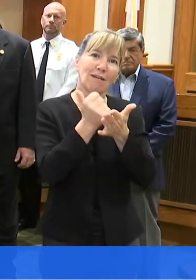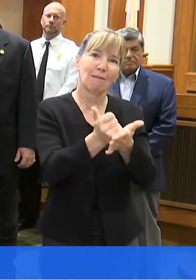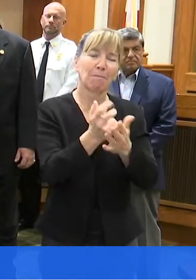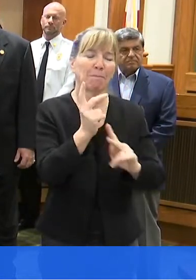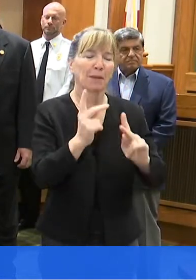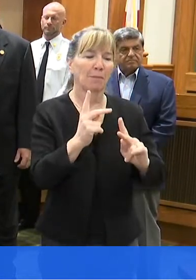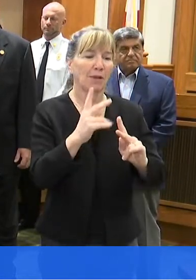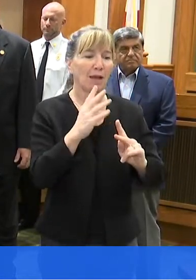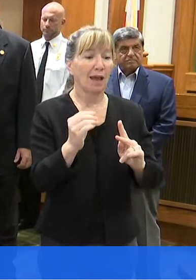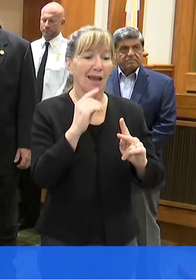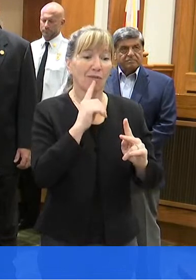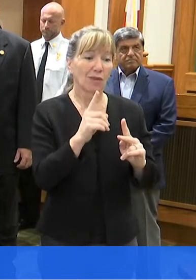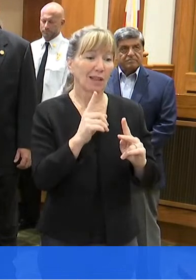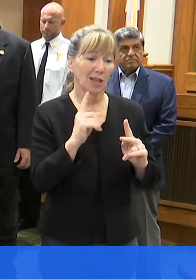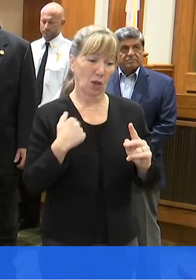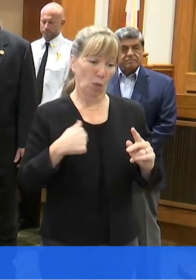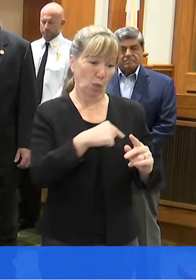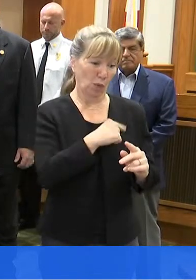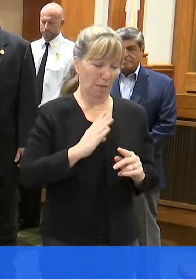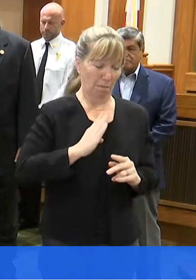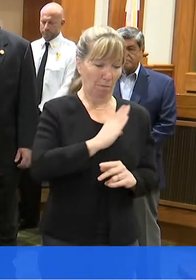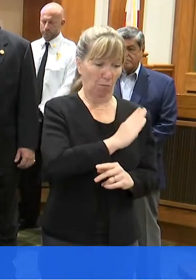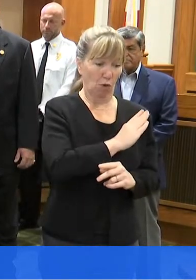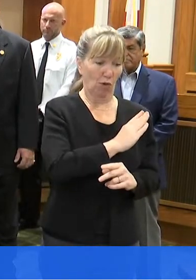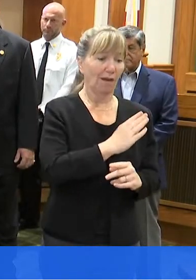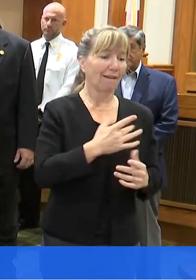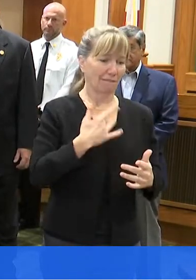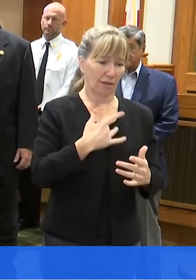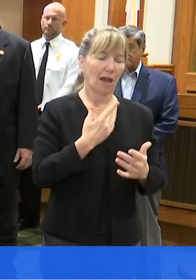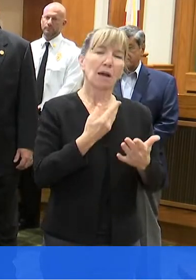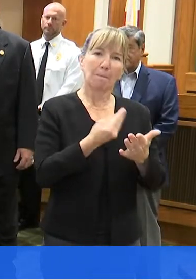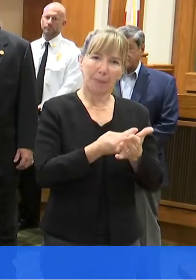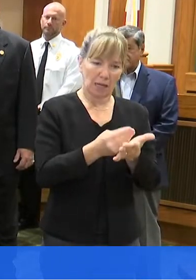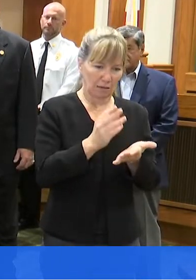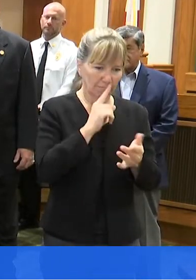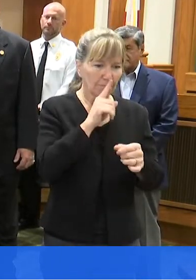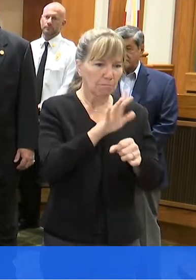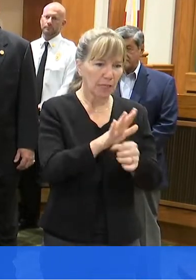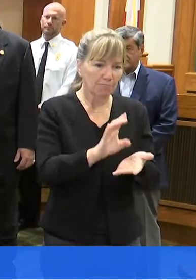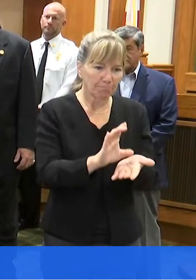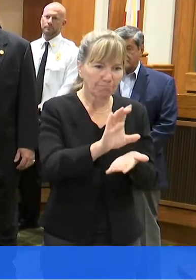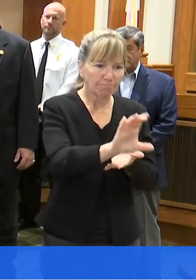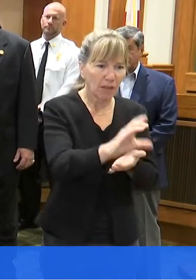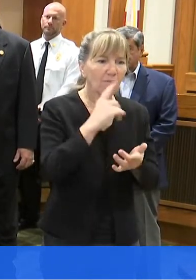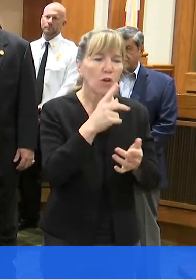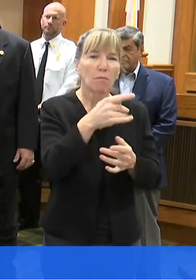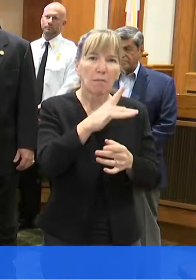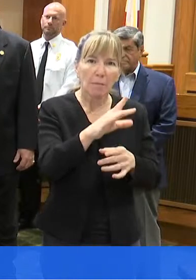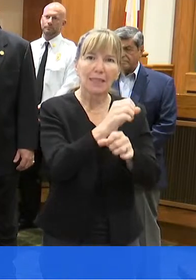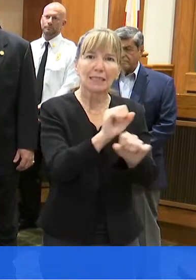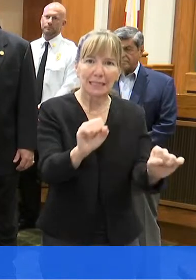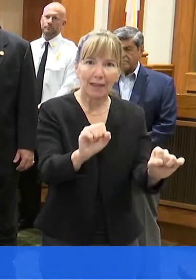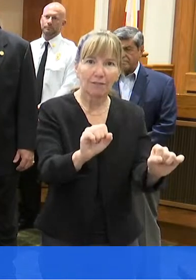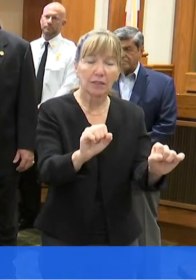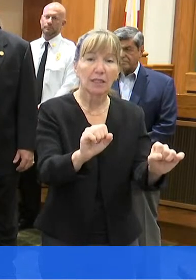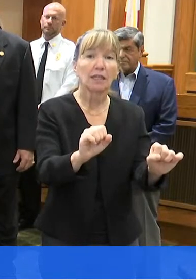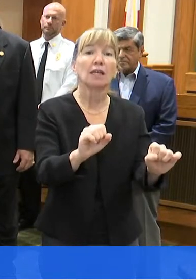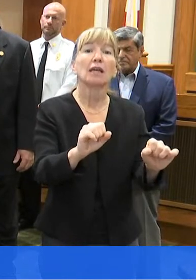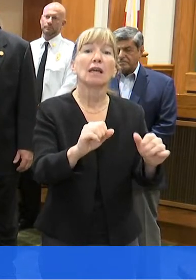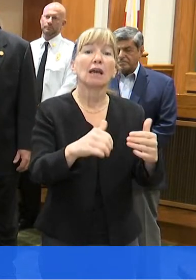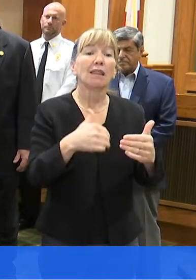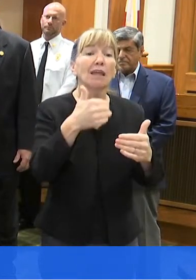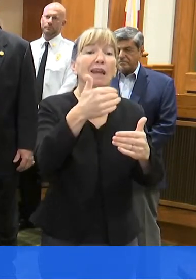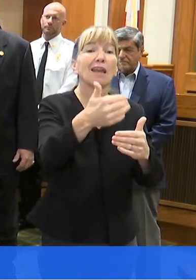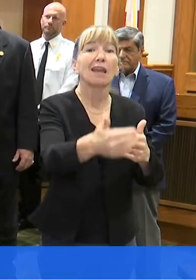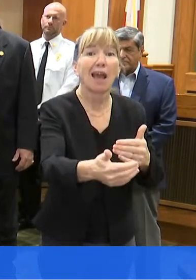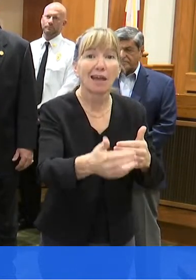iceberg in the board's programmatic and financial commitments to public safety, many of which will go live in the first half